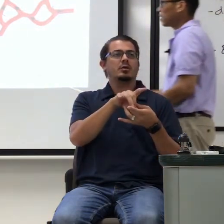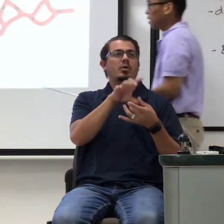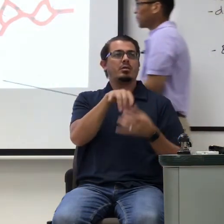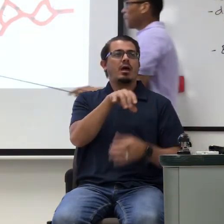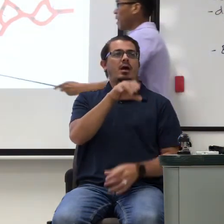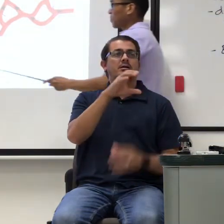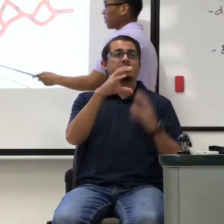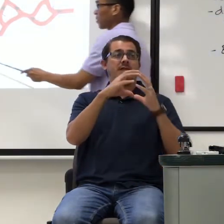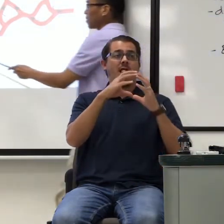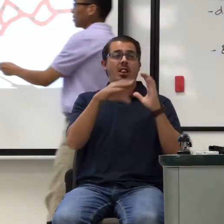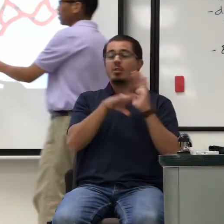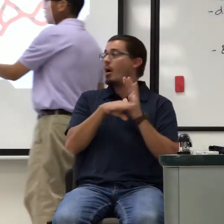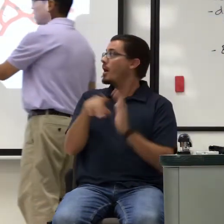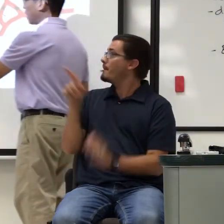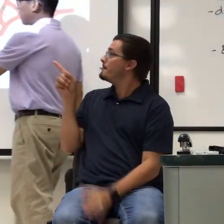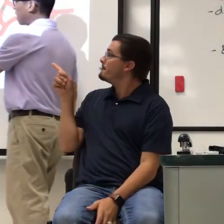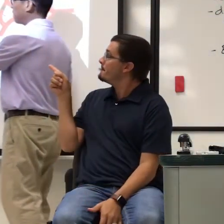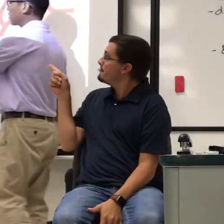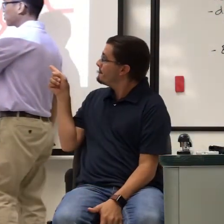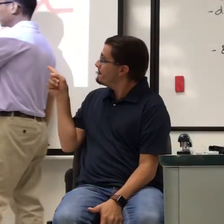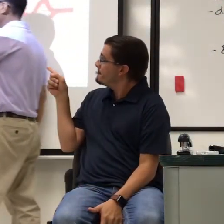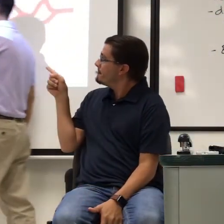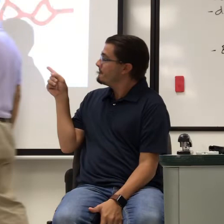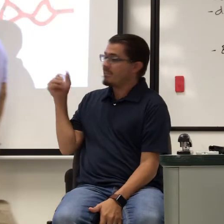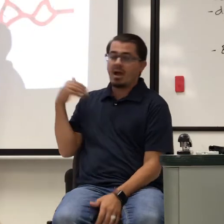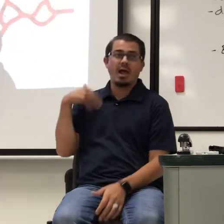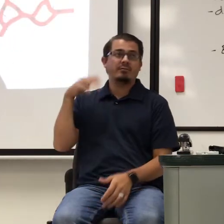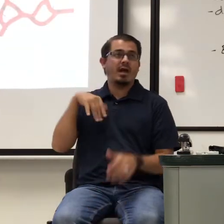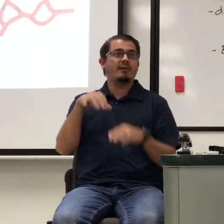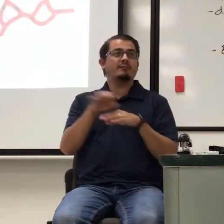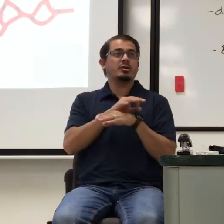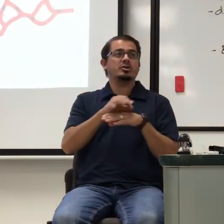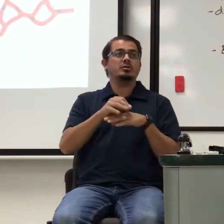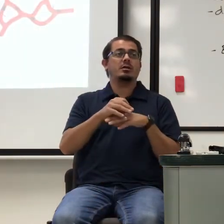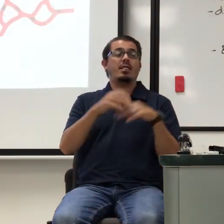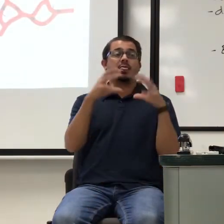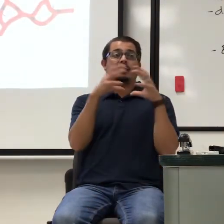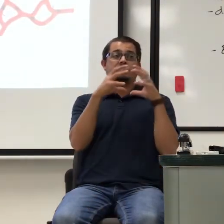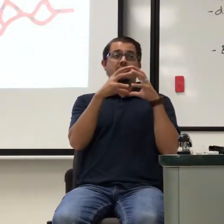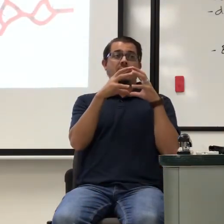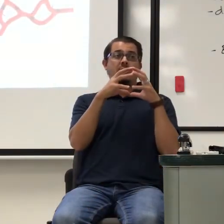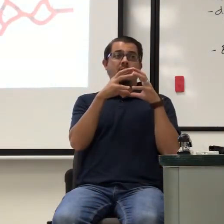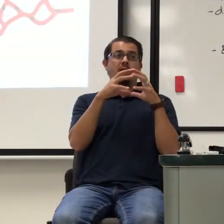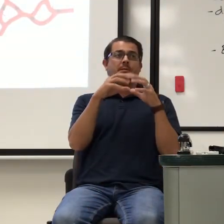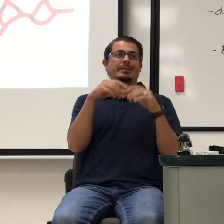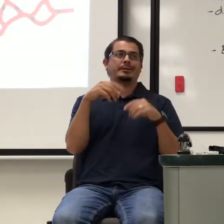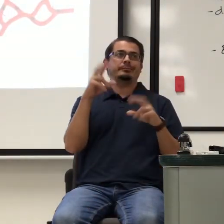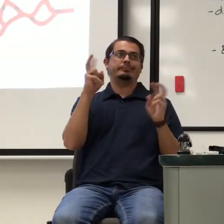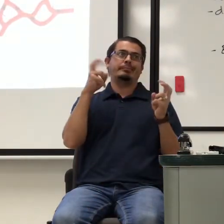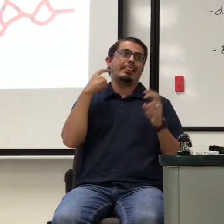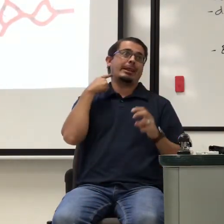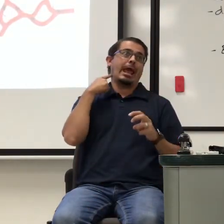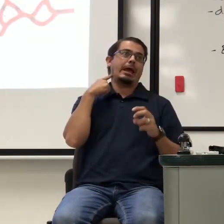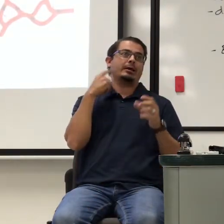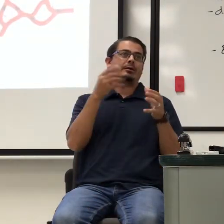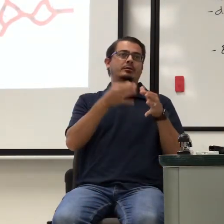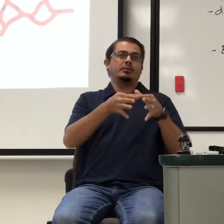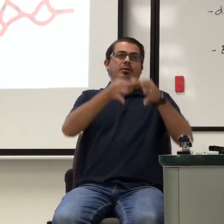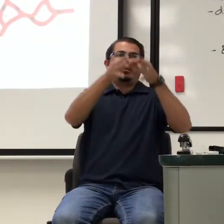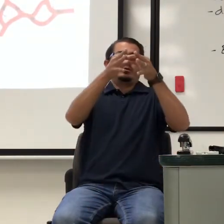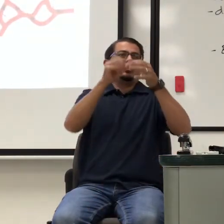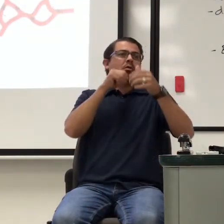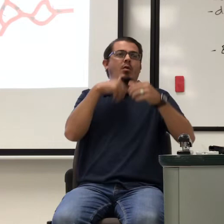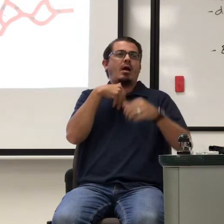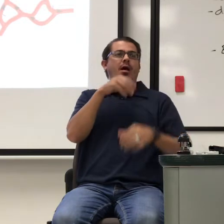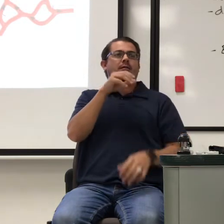cells on the bottom here have that function. And the cells forming the neck here, they don't have a